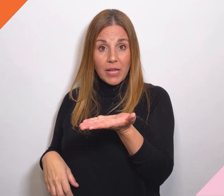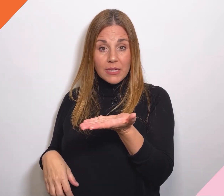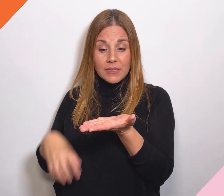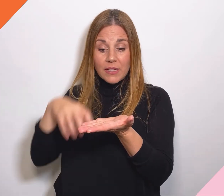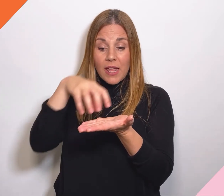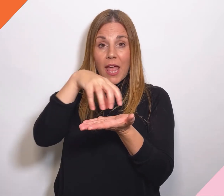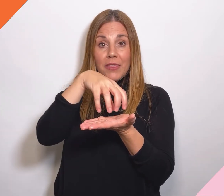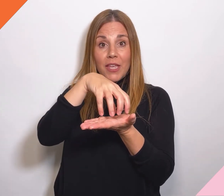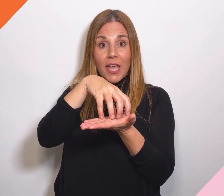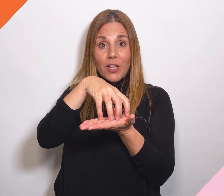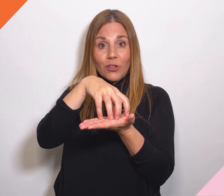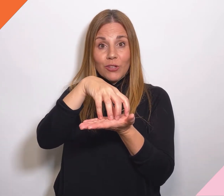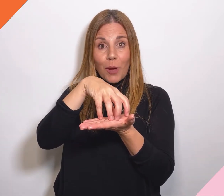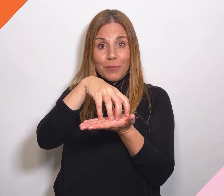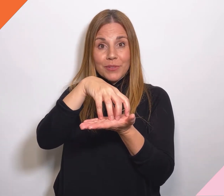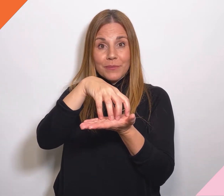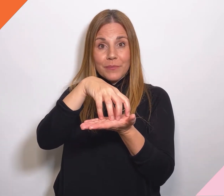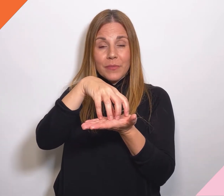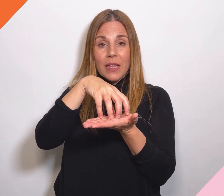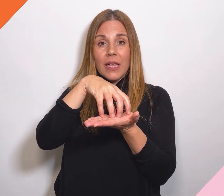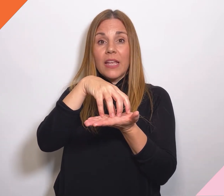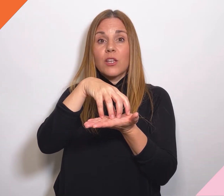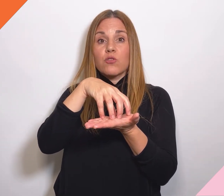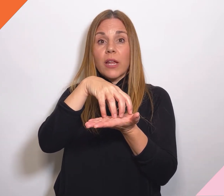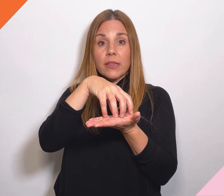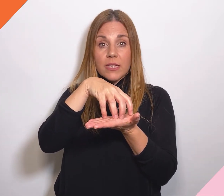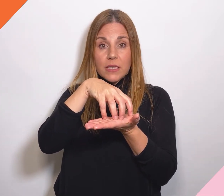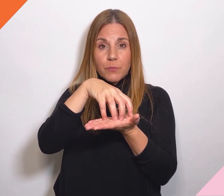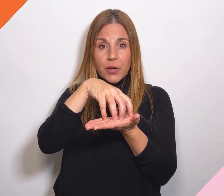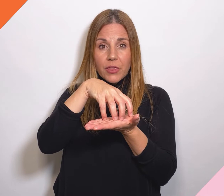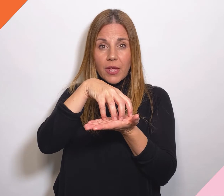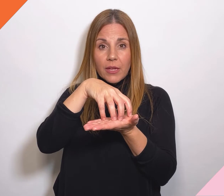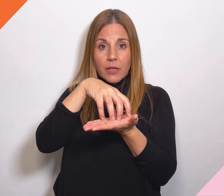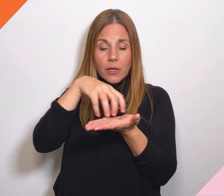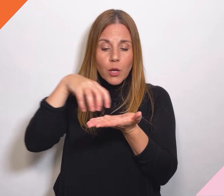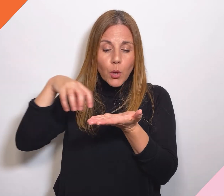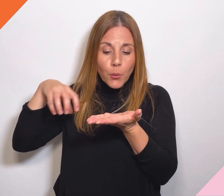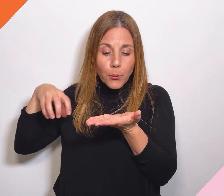plate and the cake on top. It goes like this, birthday,